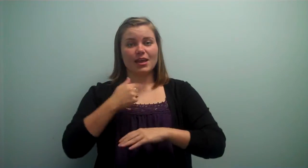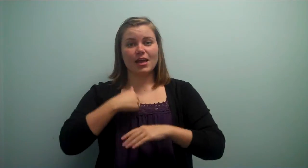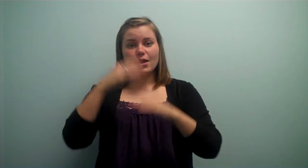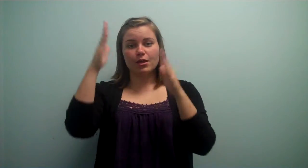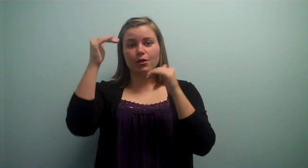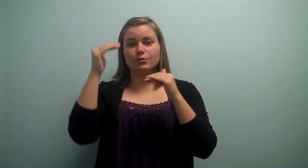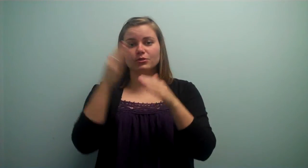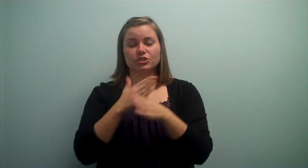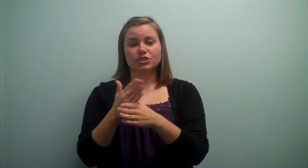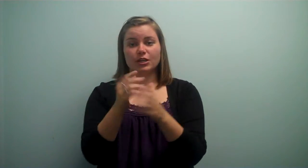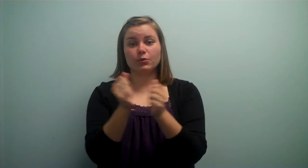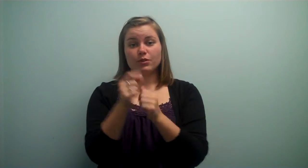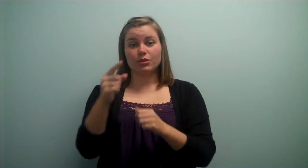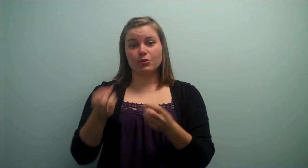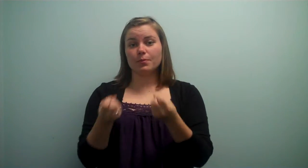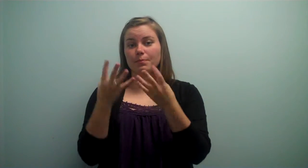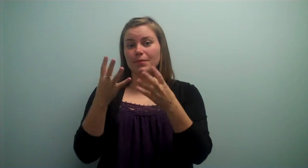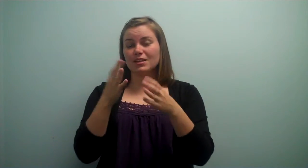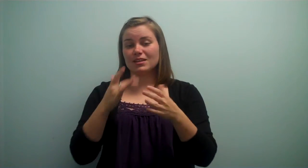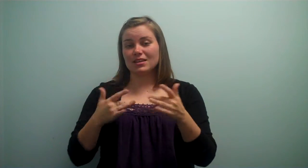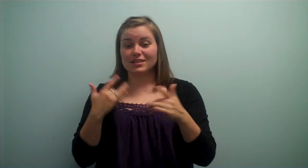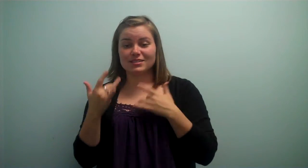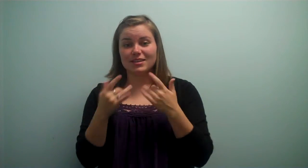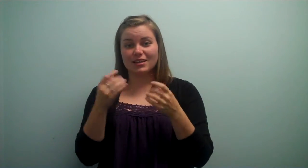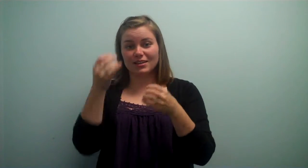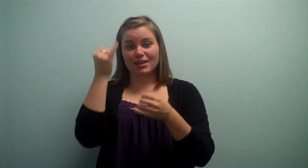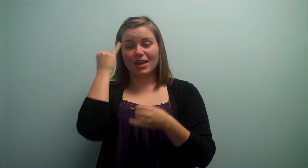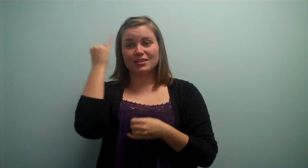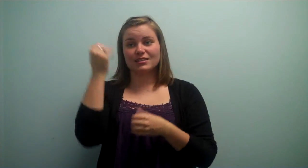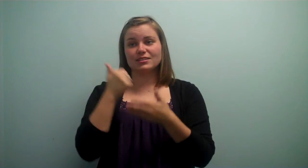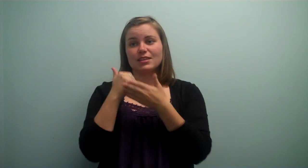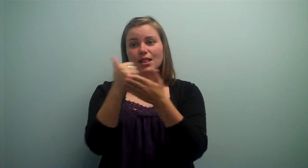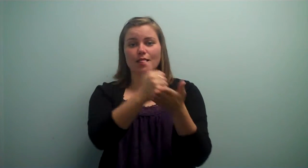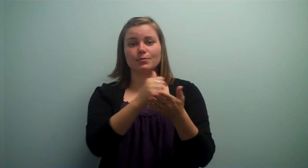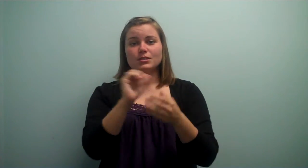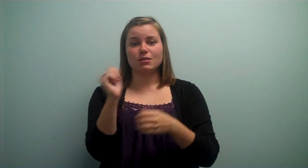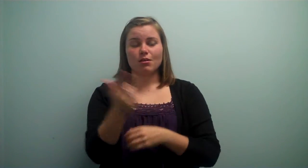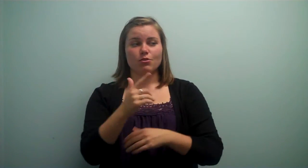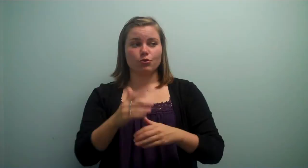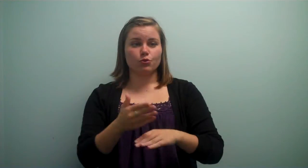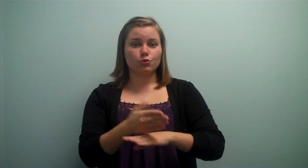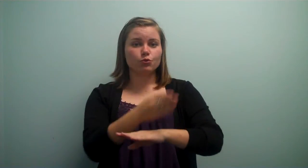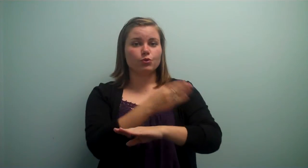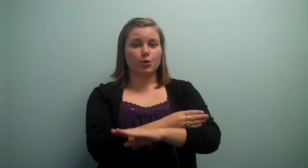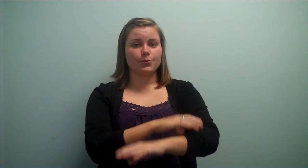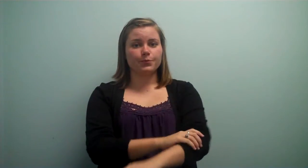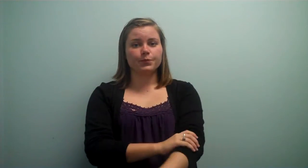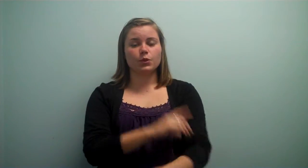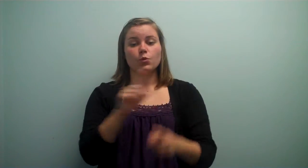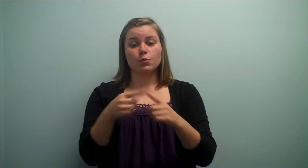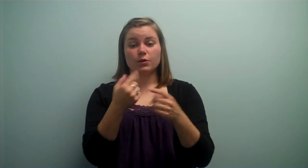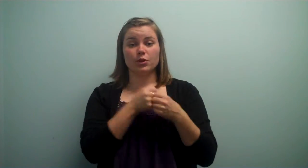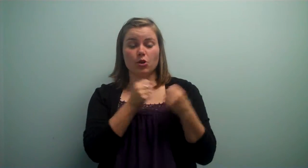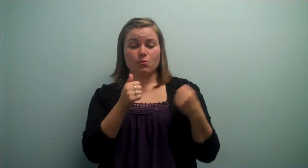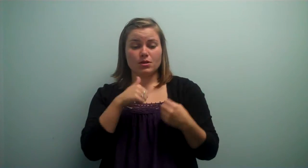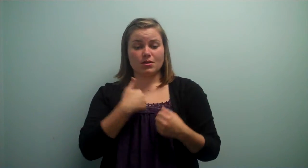some exciting ideas in order to help us all to grow. For when we open ourselves to growth at a personal level,